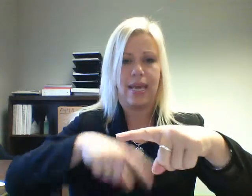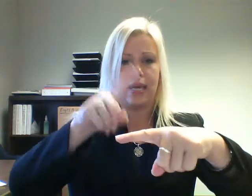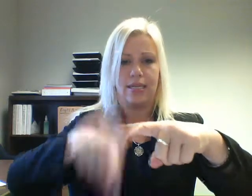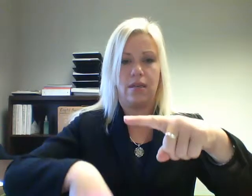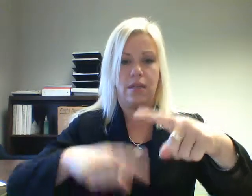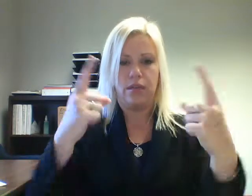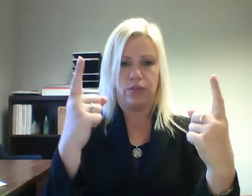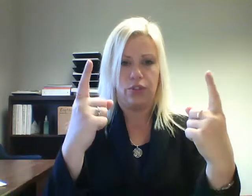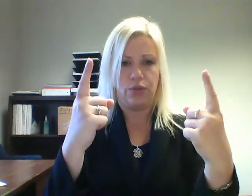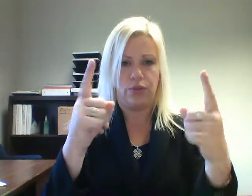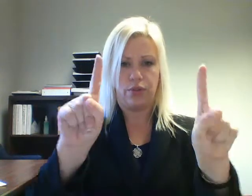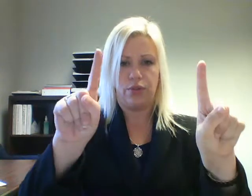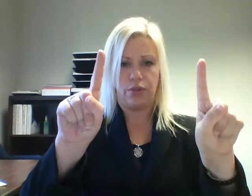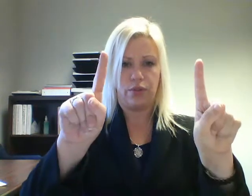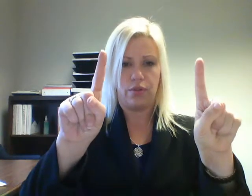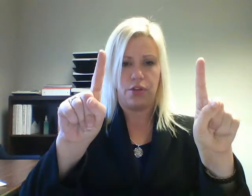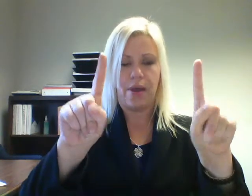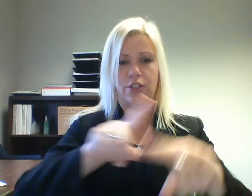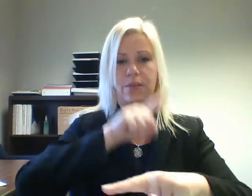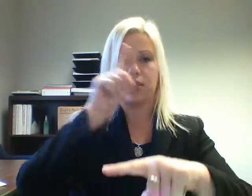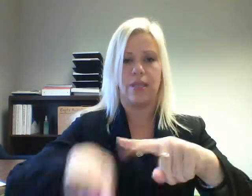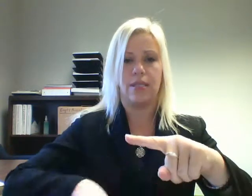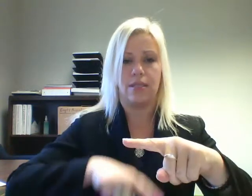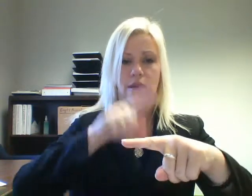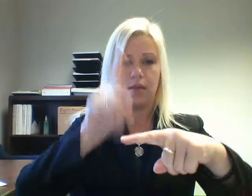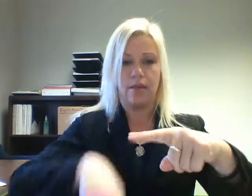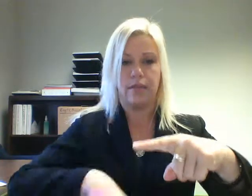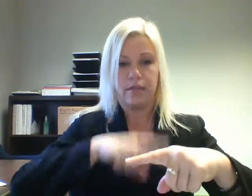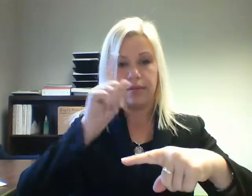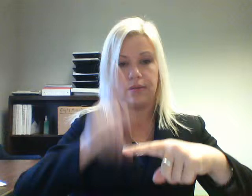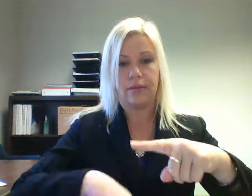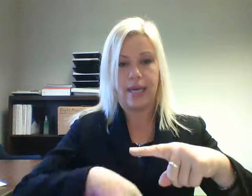can't. Your two hand shapes are this. Can't.